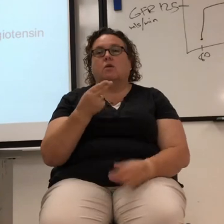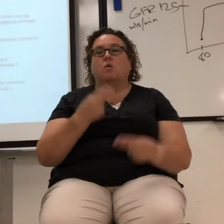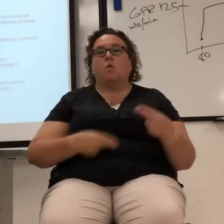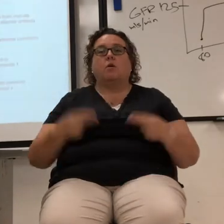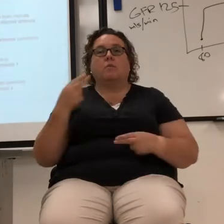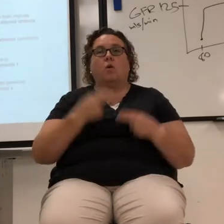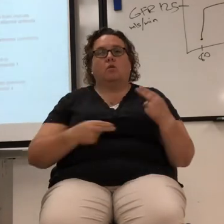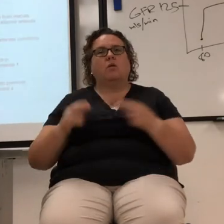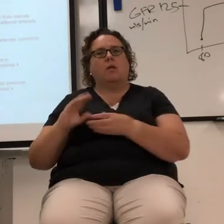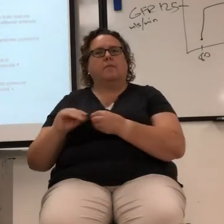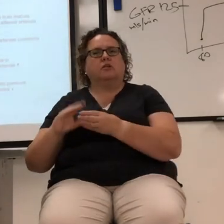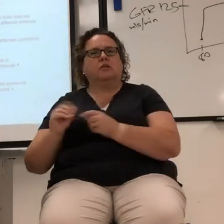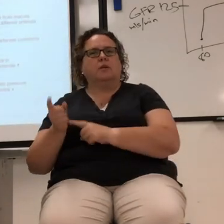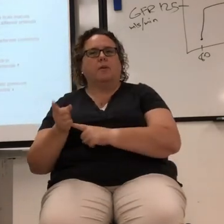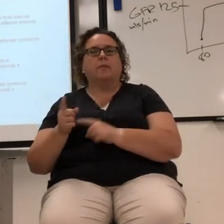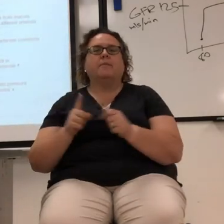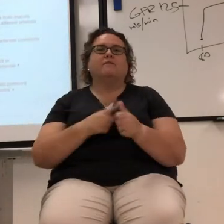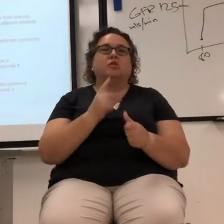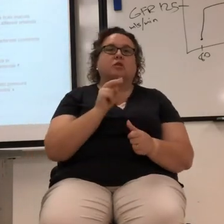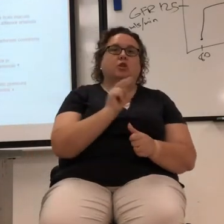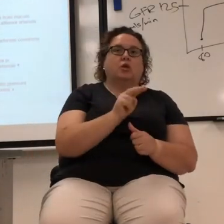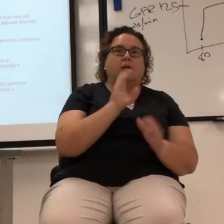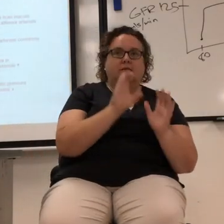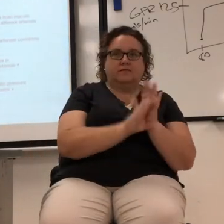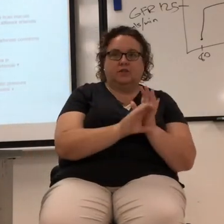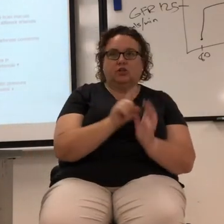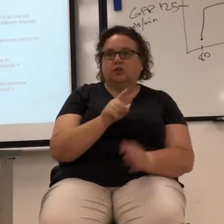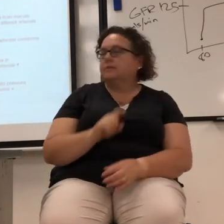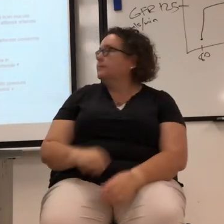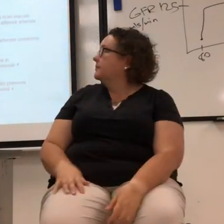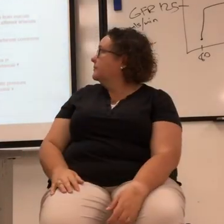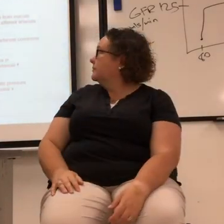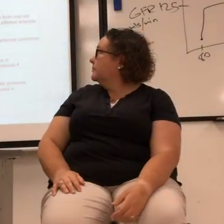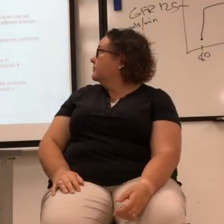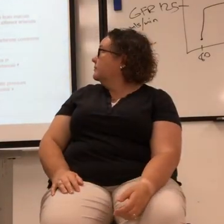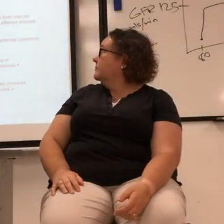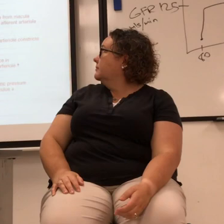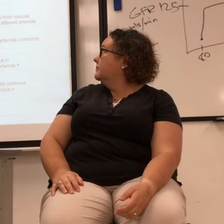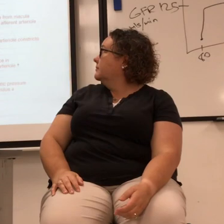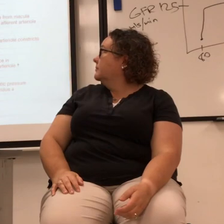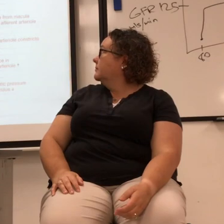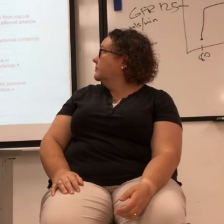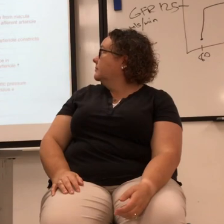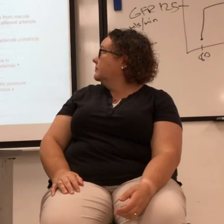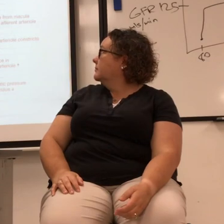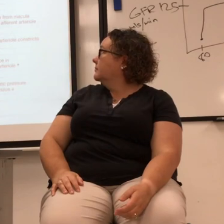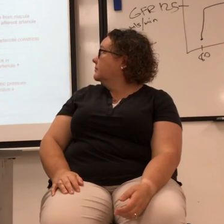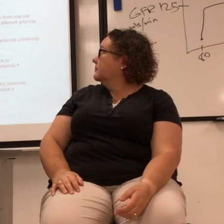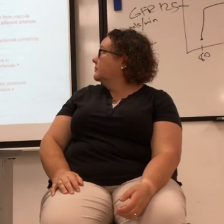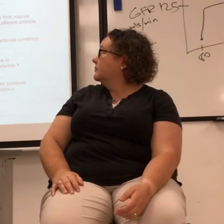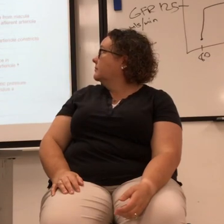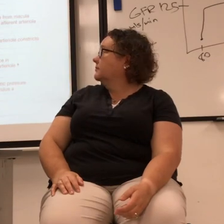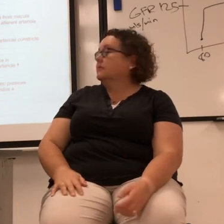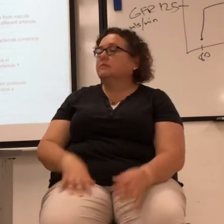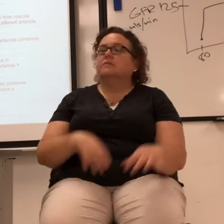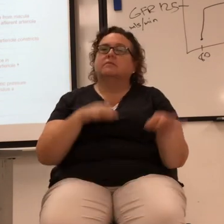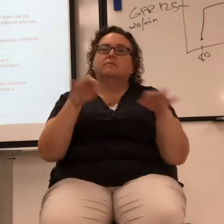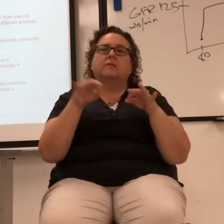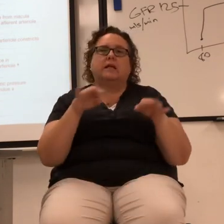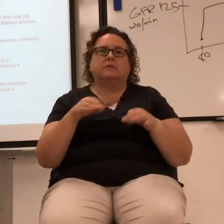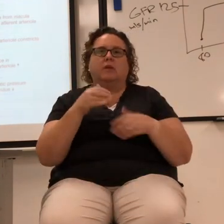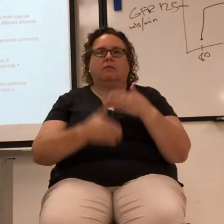I'll get to it. Well, let's look at this figure first. This figure is showing us this tubuloglomerular feedback. Let me just take it through the steps, okay?